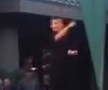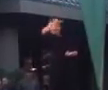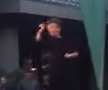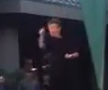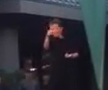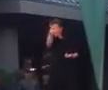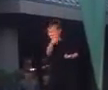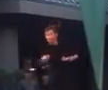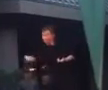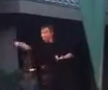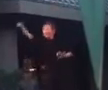pillar.